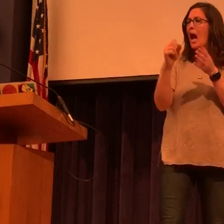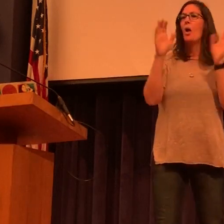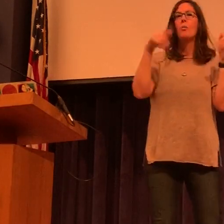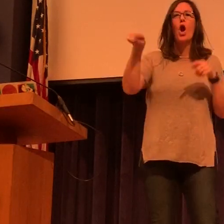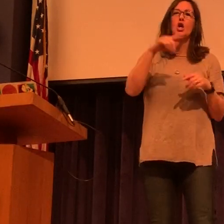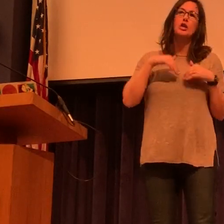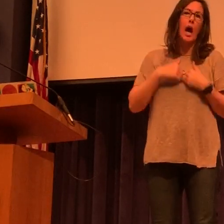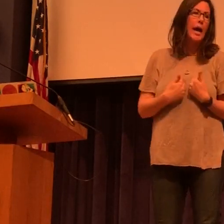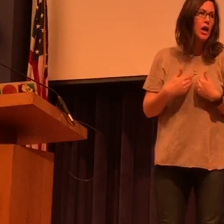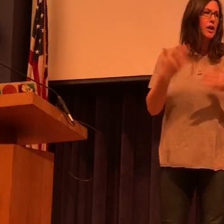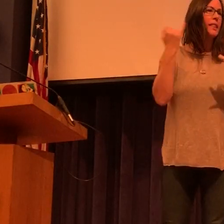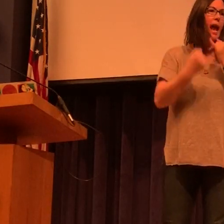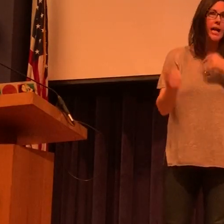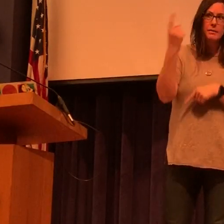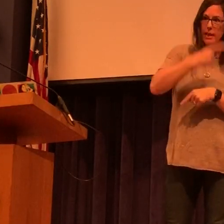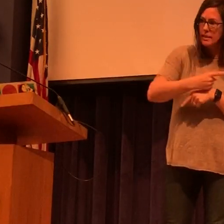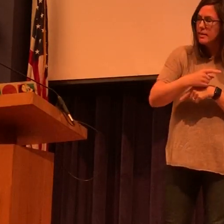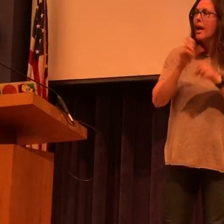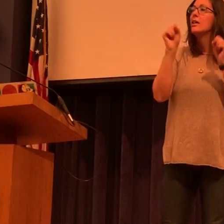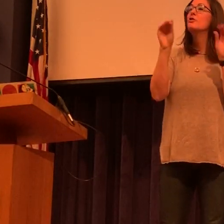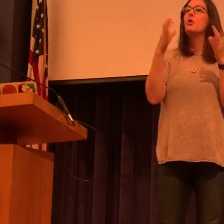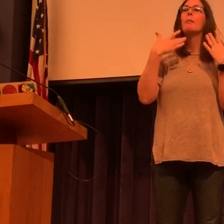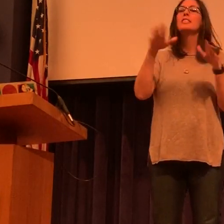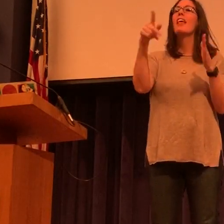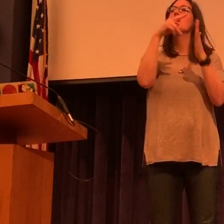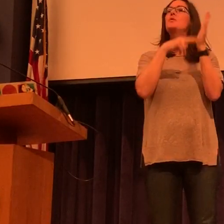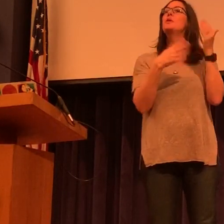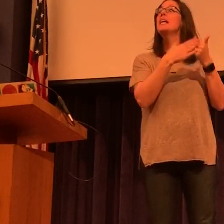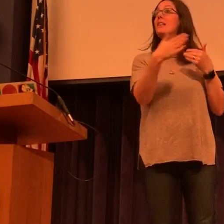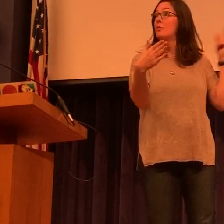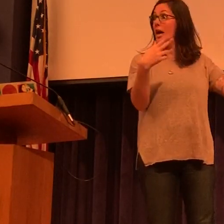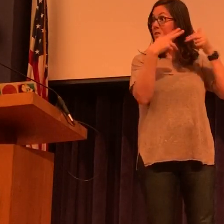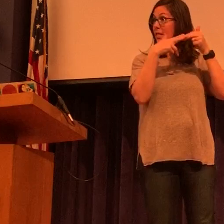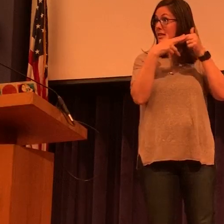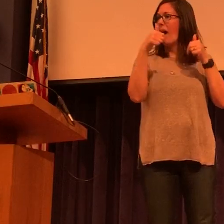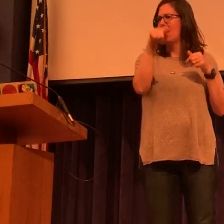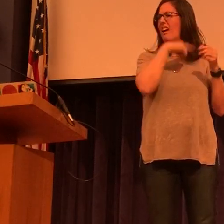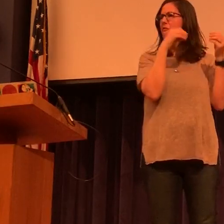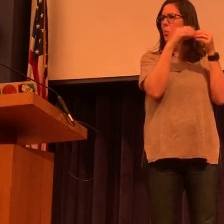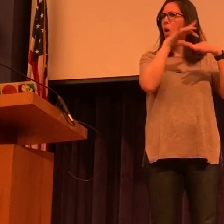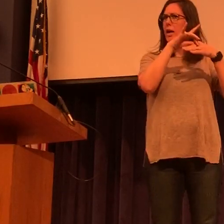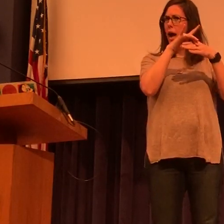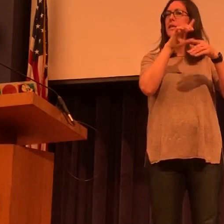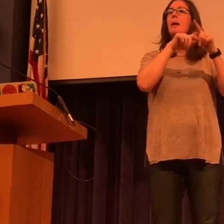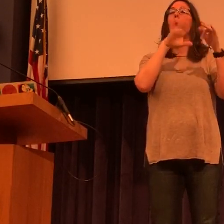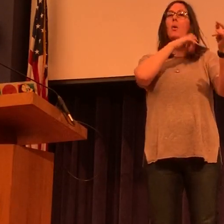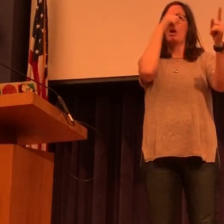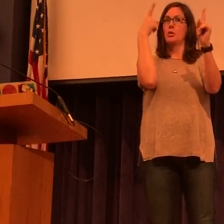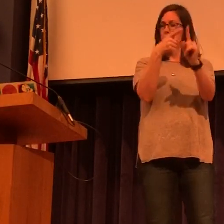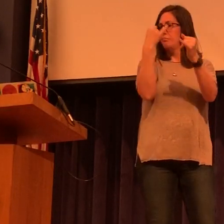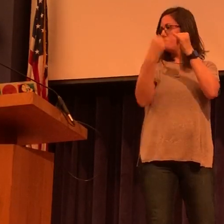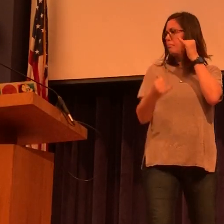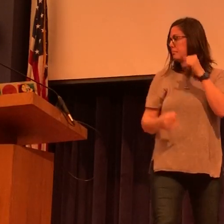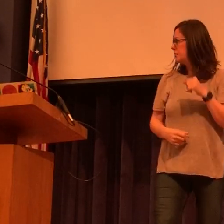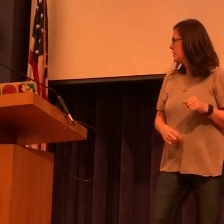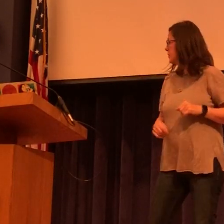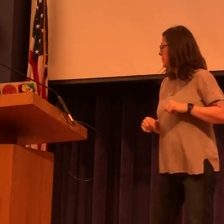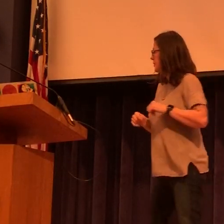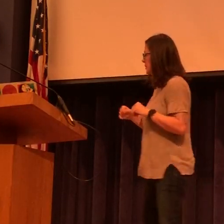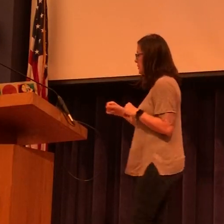Now, time is out. You look pretty tired. It's the end of the day. So I'm going to let you read through the next few slides. I do